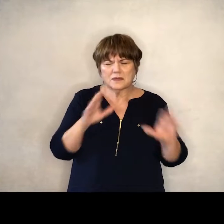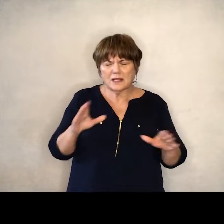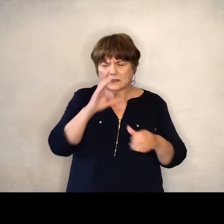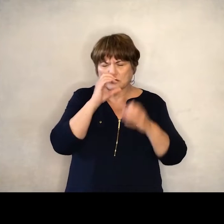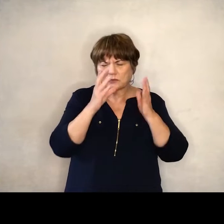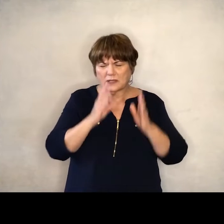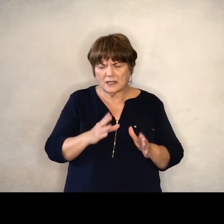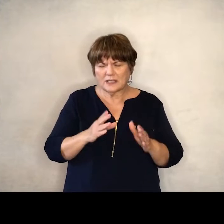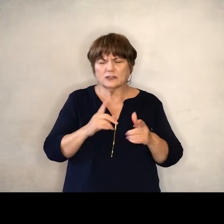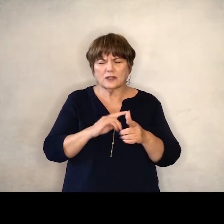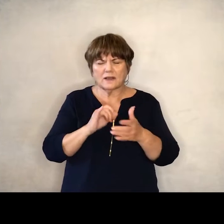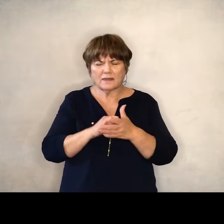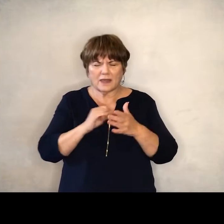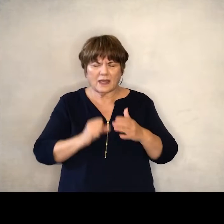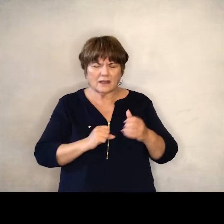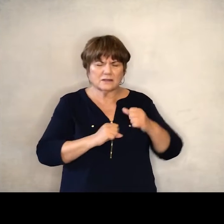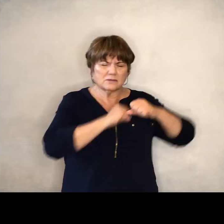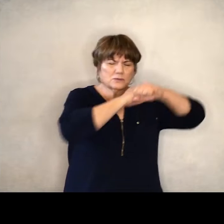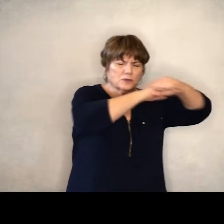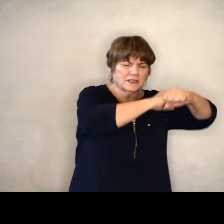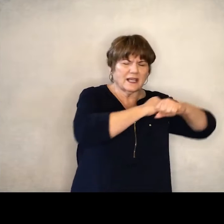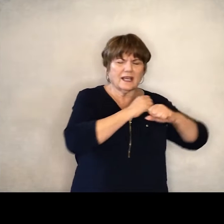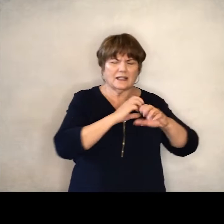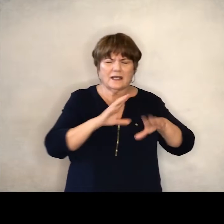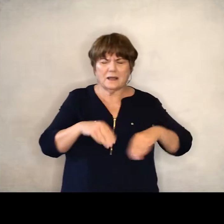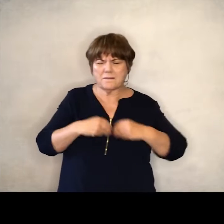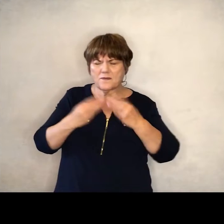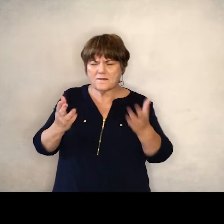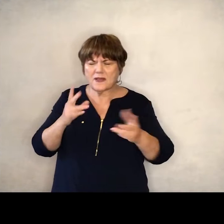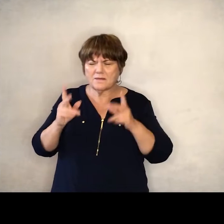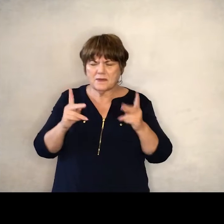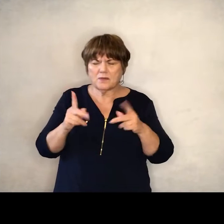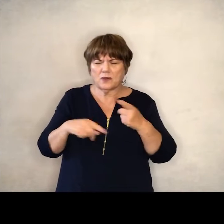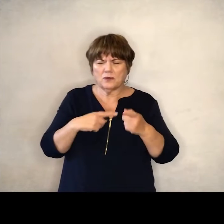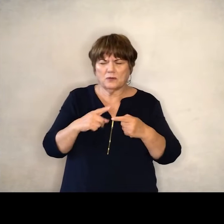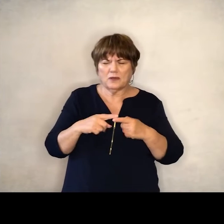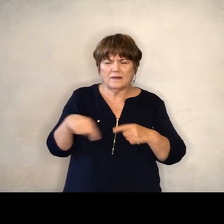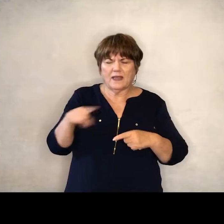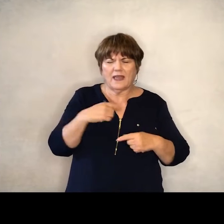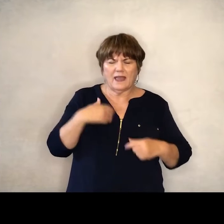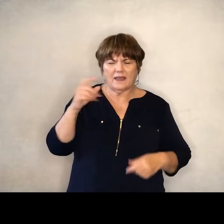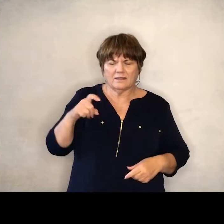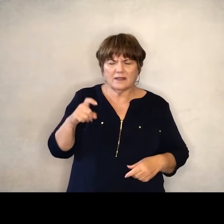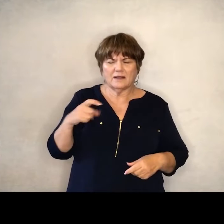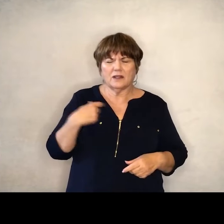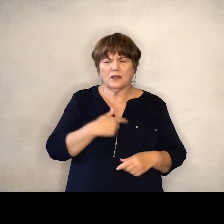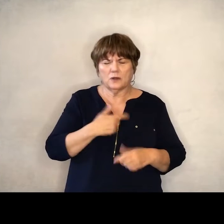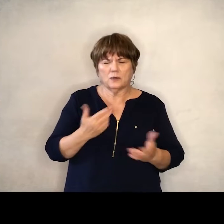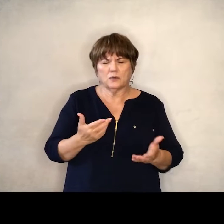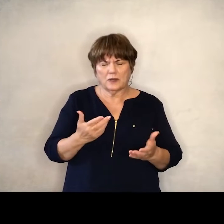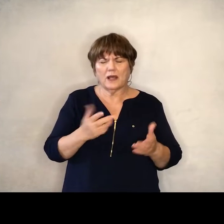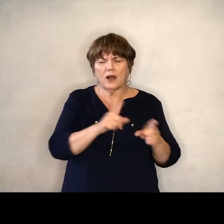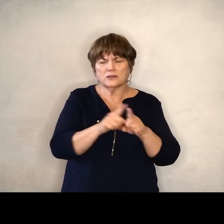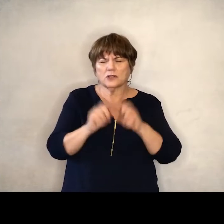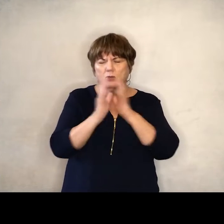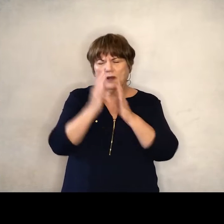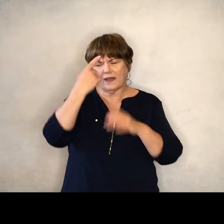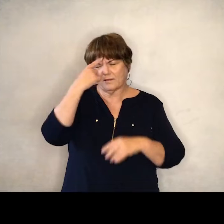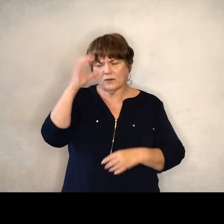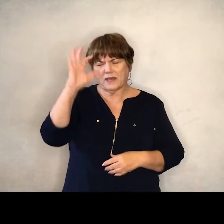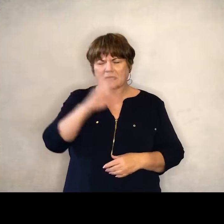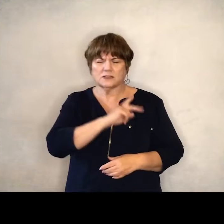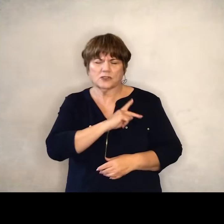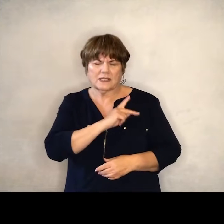to protect and provide for those affected. Lord, we lift up Keenan and his health and all those on our prayer